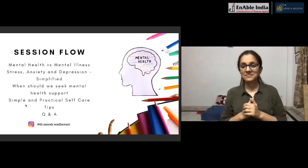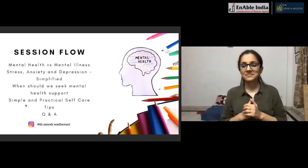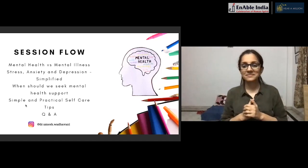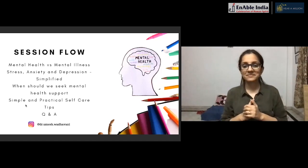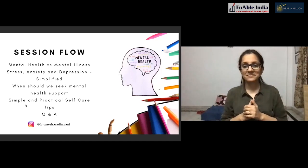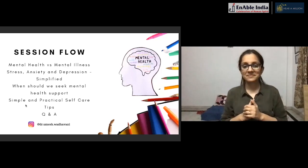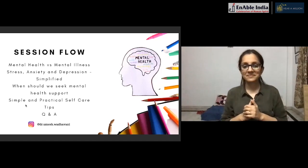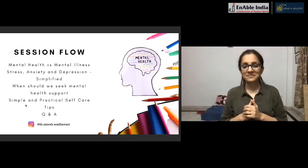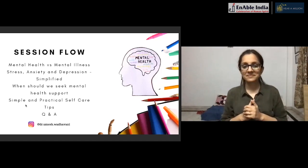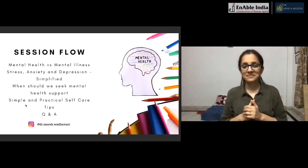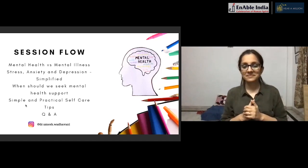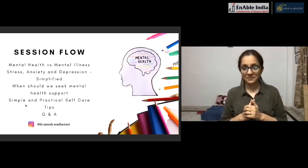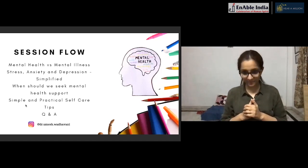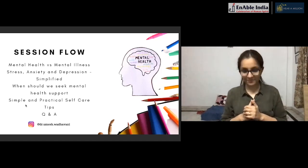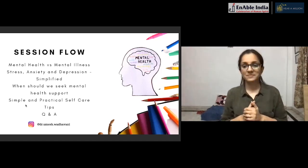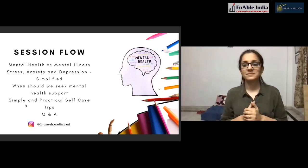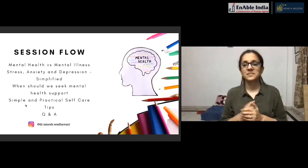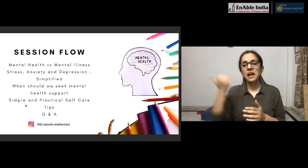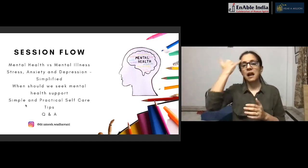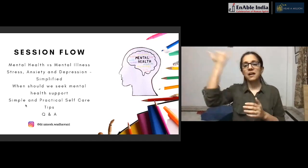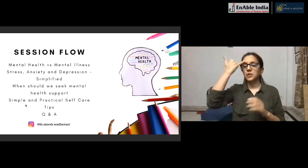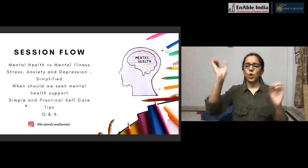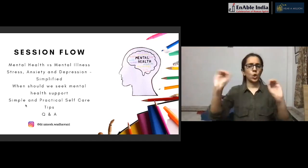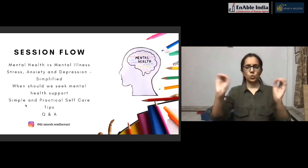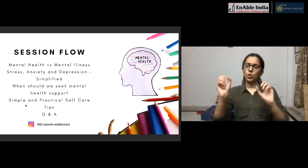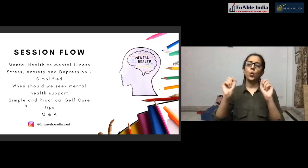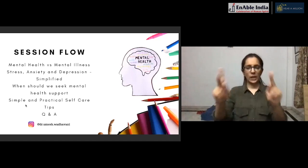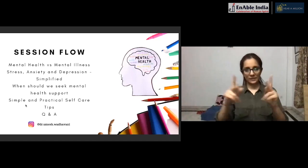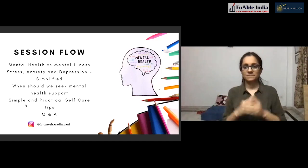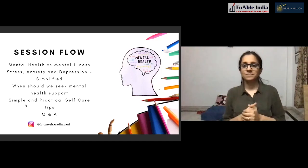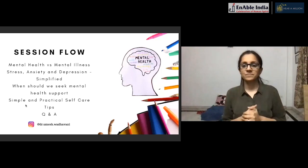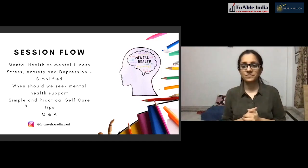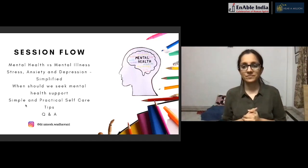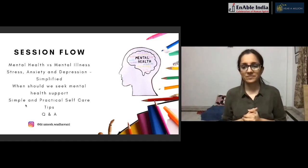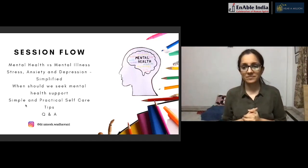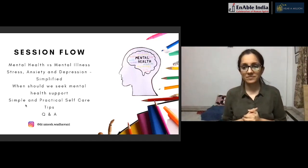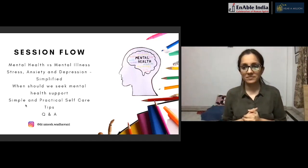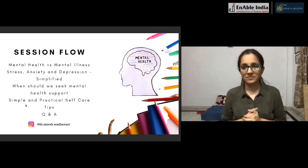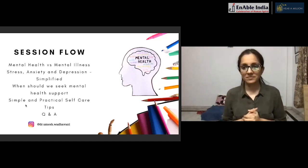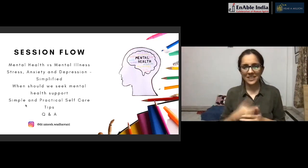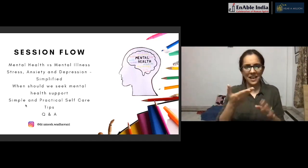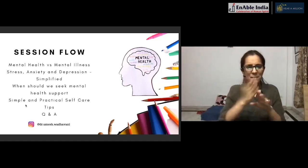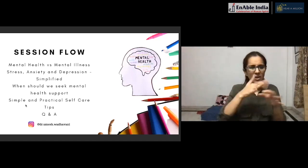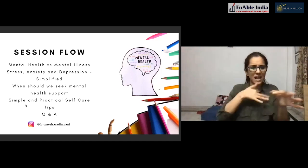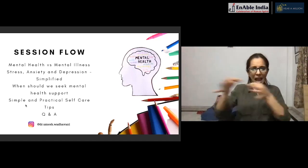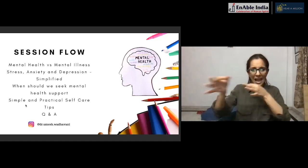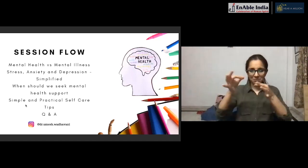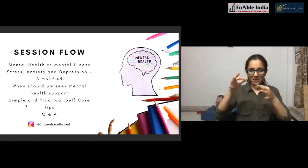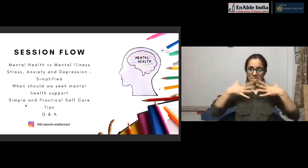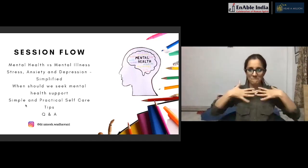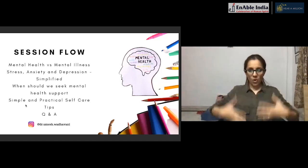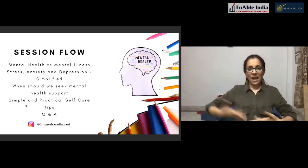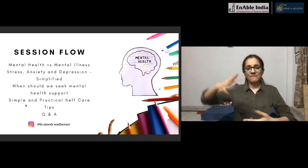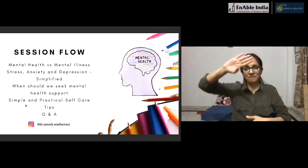Okay, fair. Okay, ideas not yet. All right. So we just spoke about some physical symptoms like